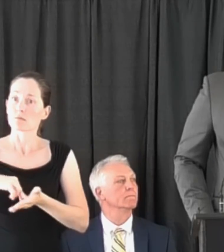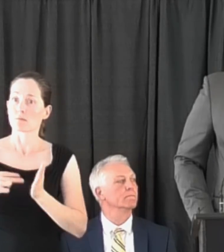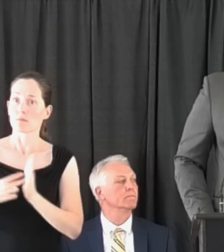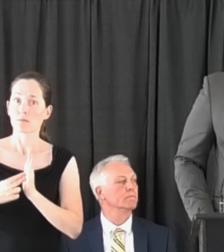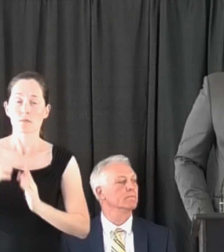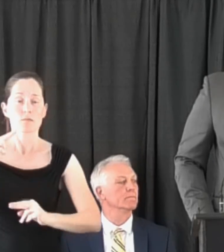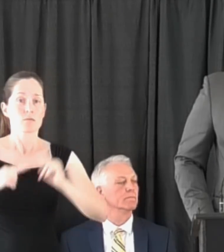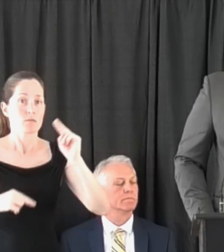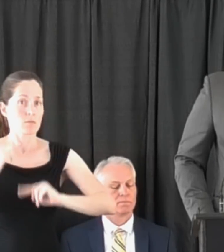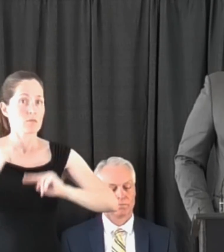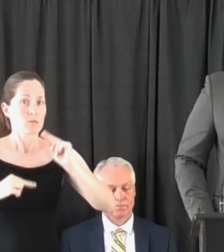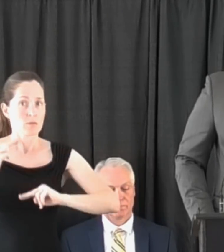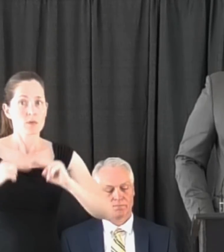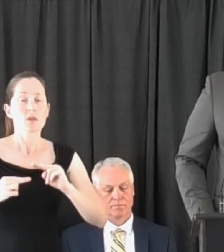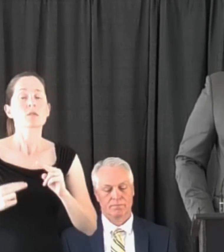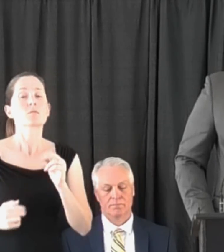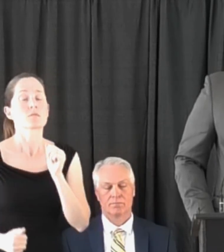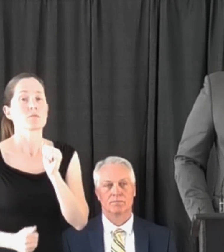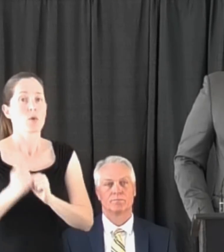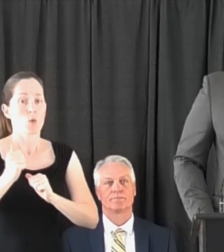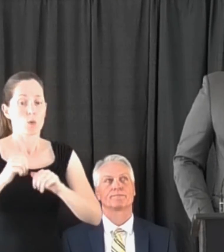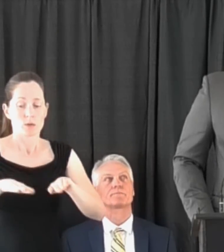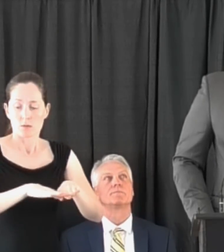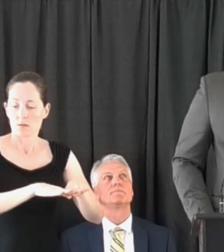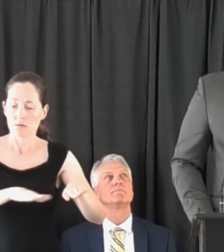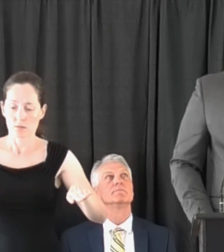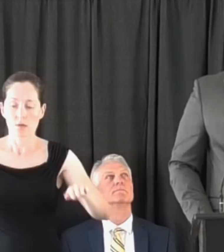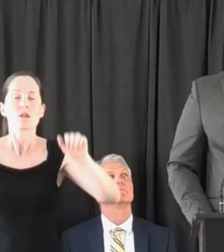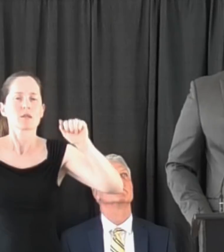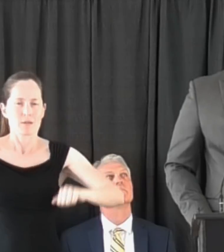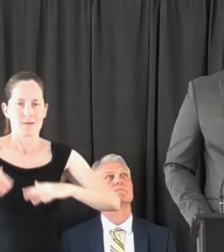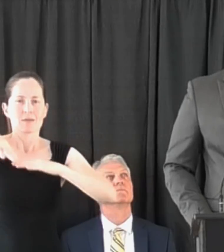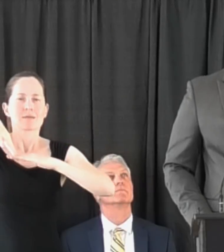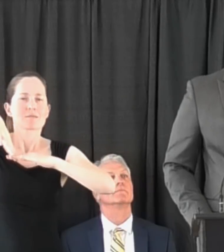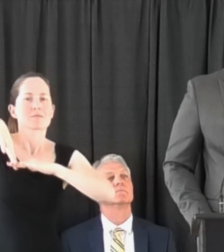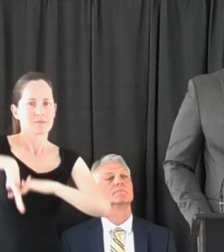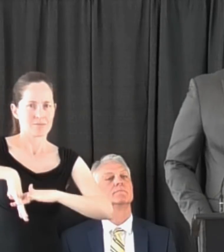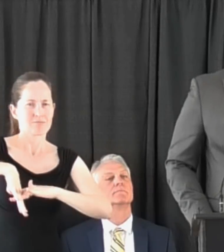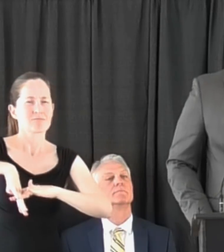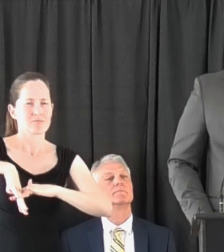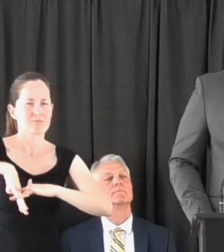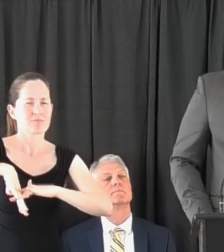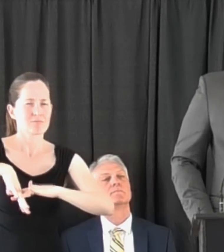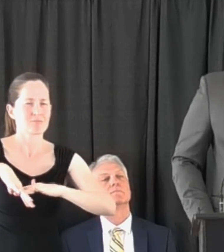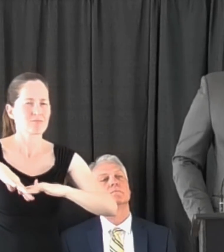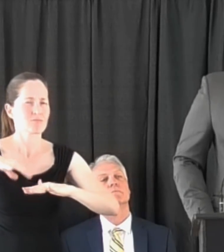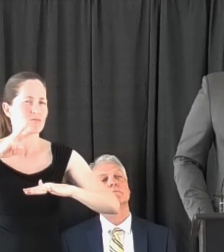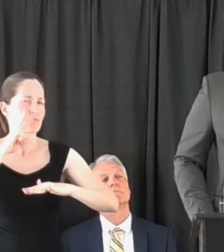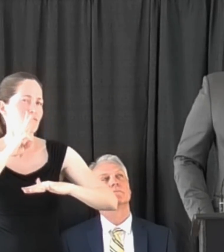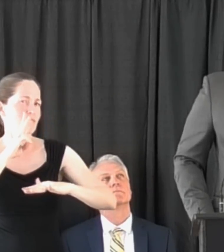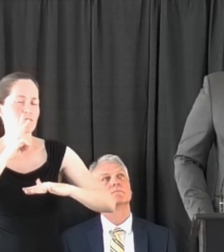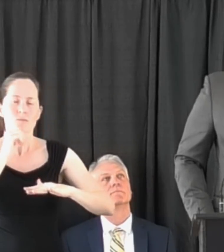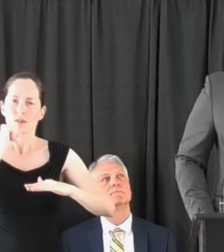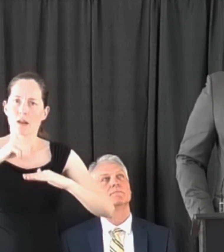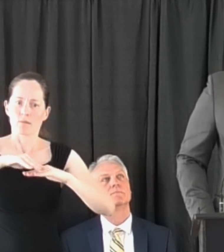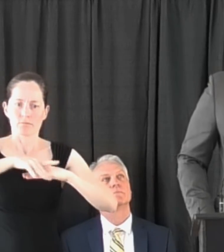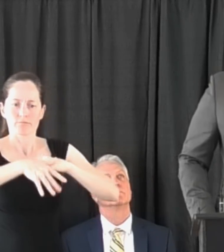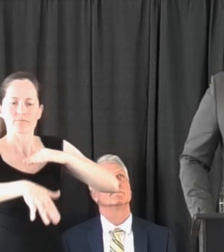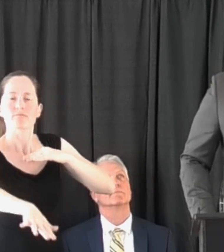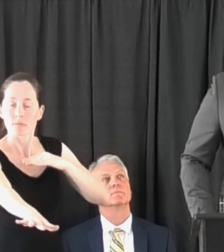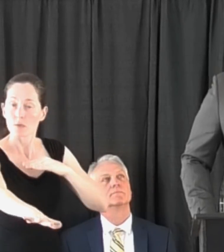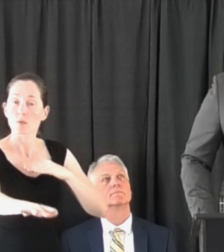pervious surface than we have today. A building in a project where not only will we be